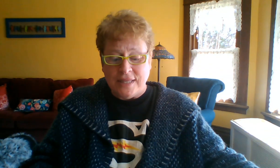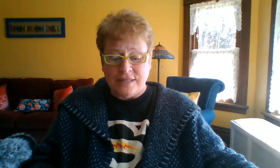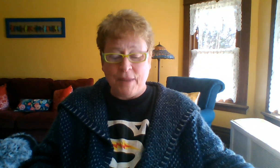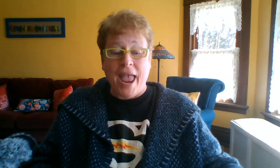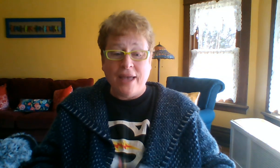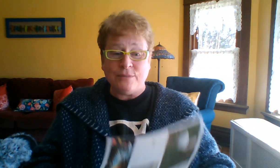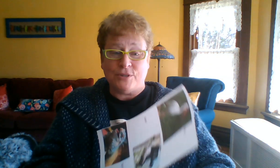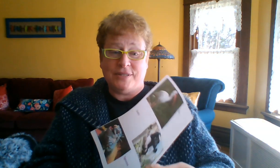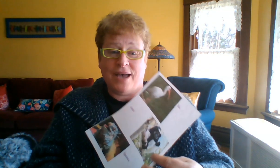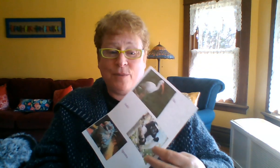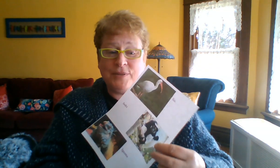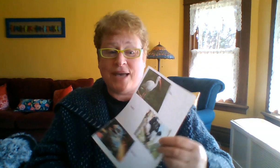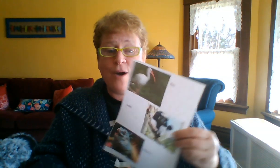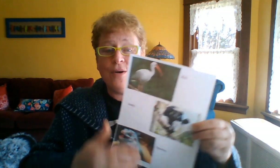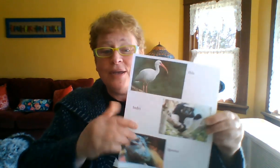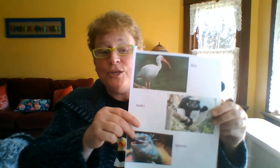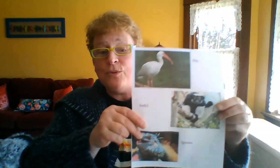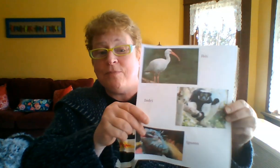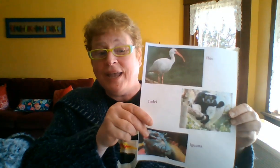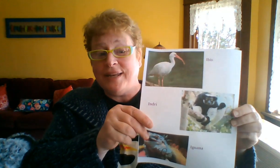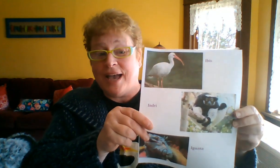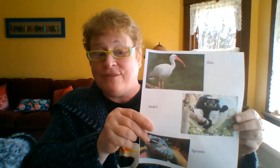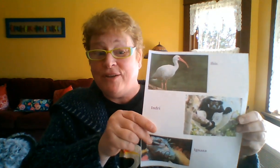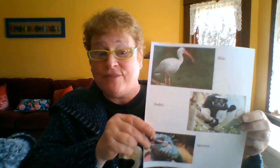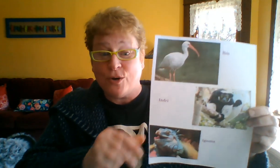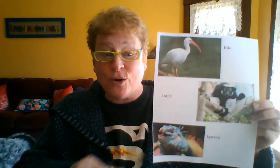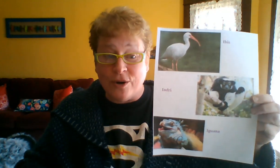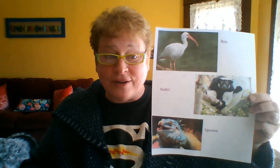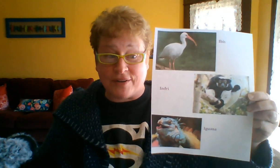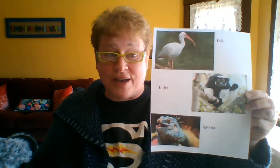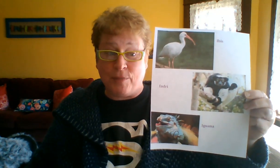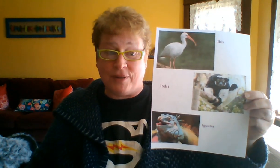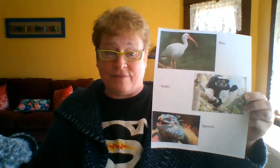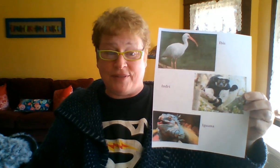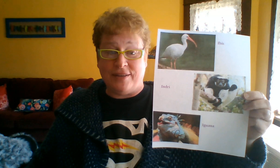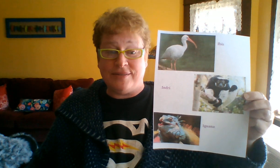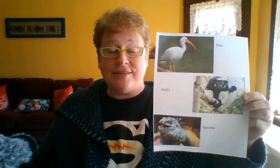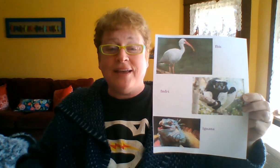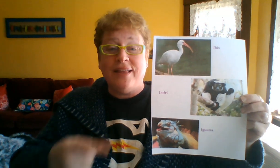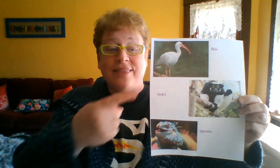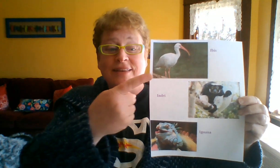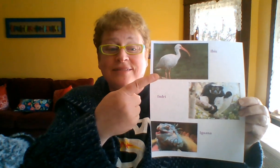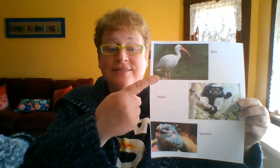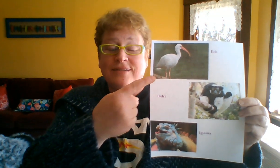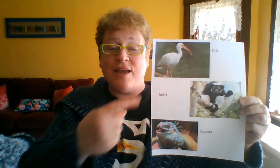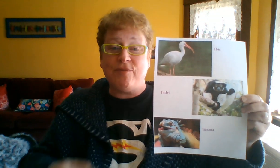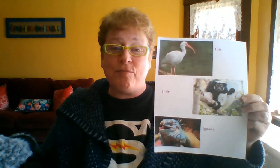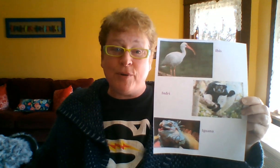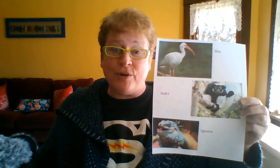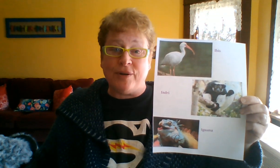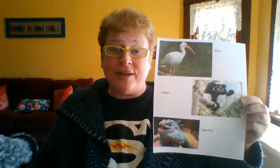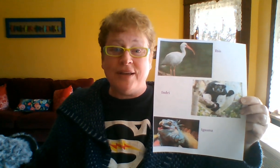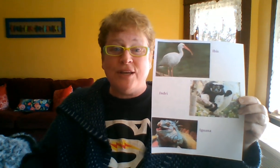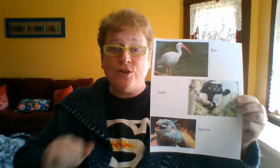Some animals to help us out. You might not have even heard of a couple of these. This is a type of bird.